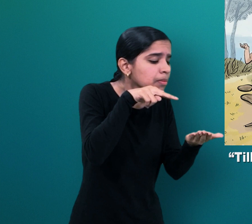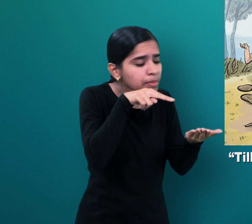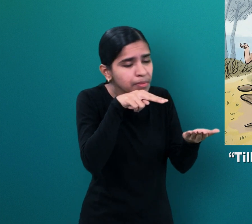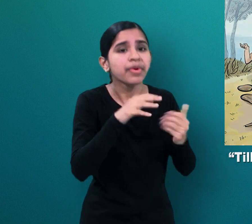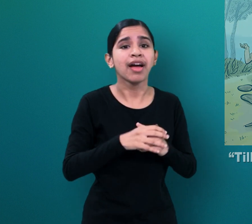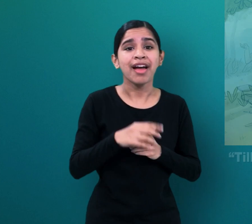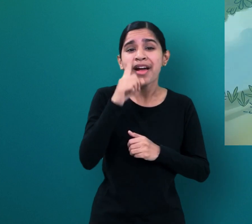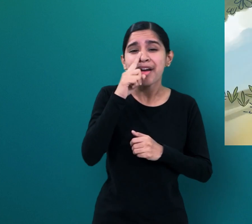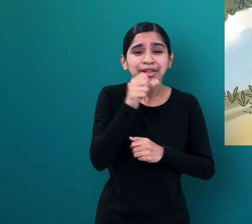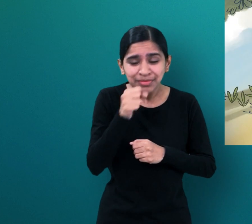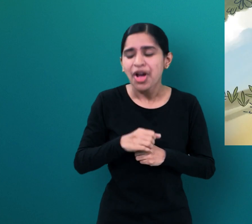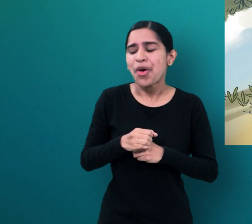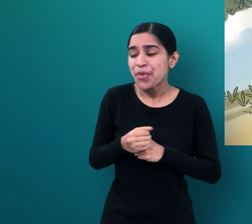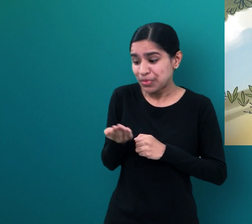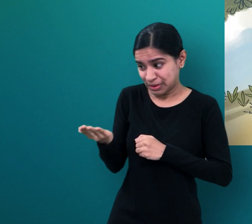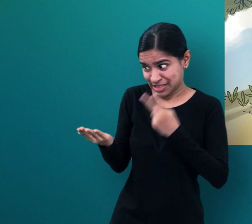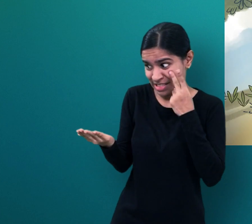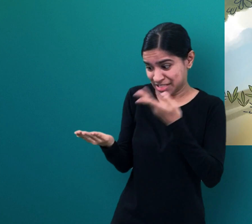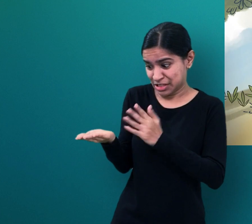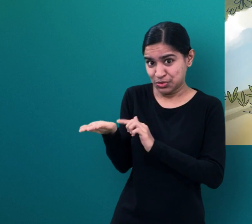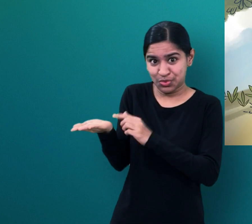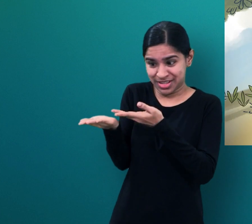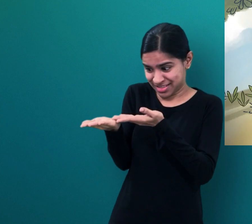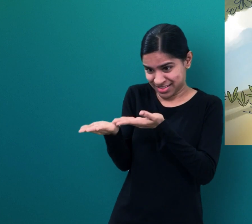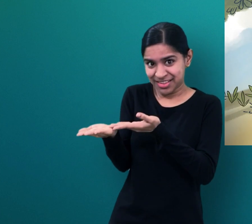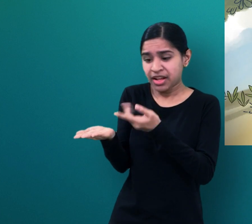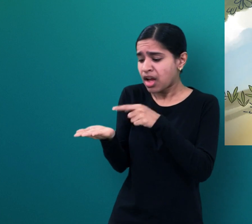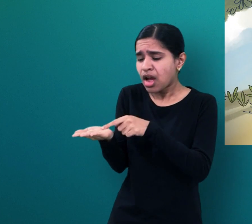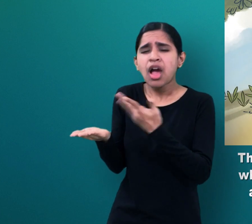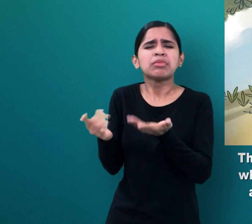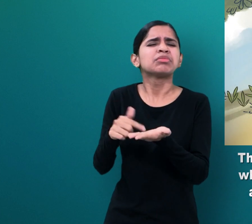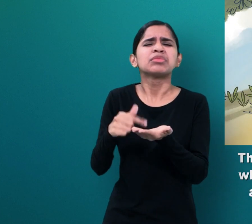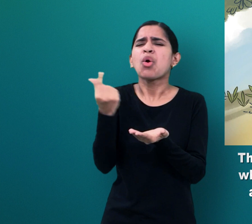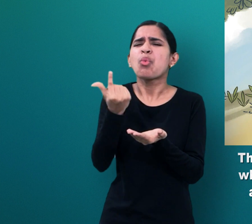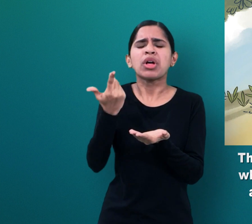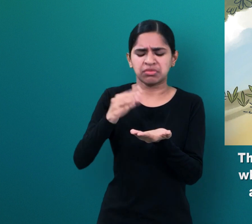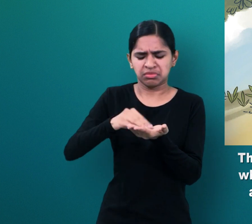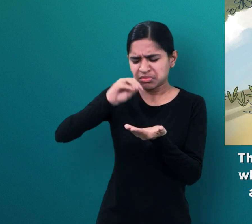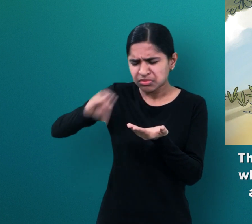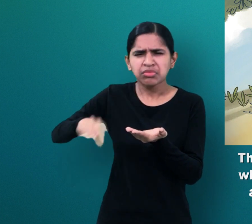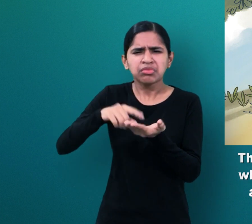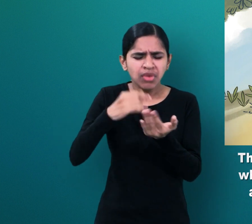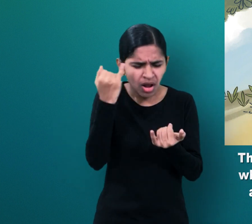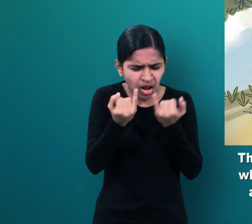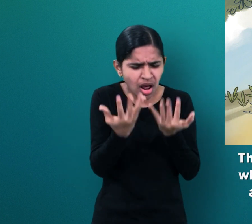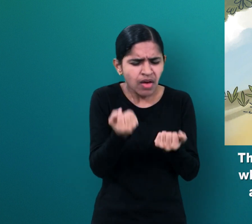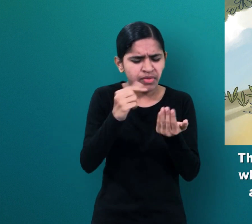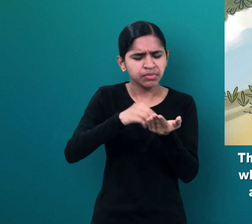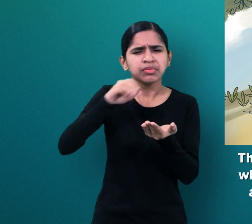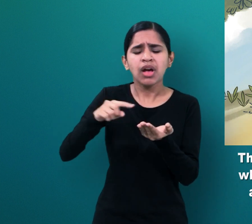Asta. The unwanted bits, little Aski. These little things can cause cracks